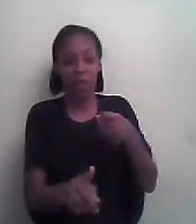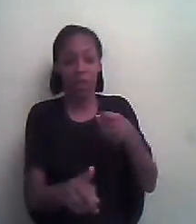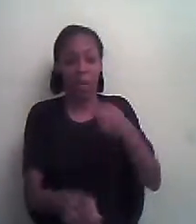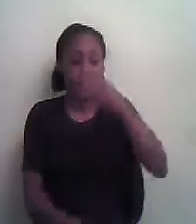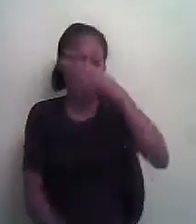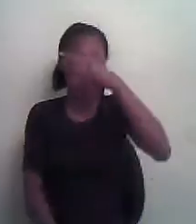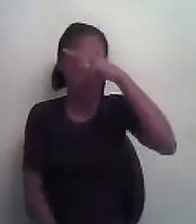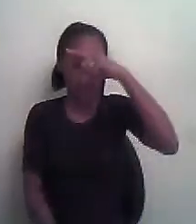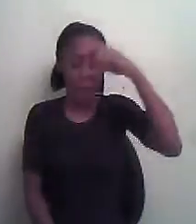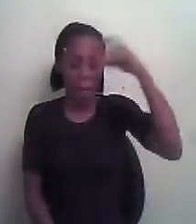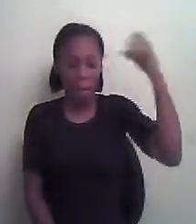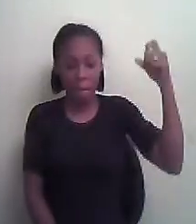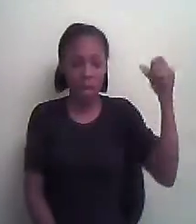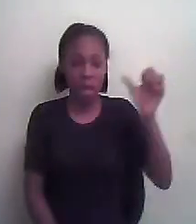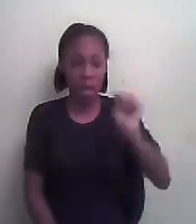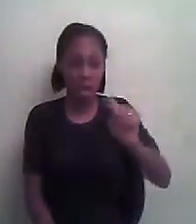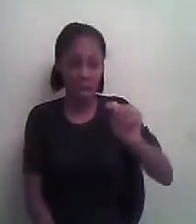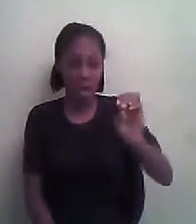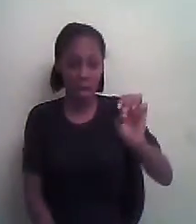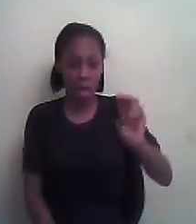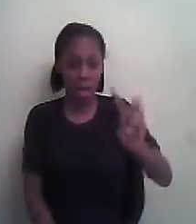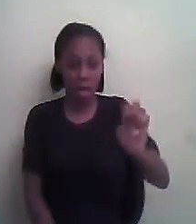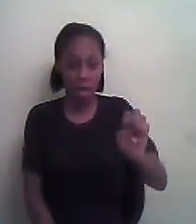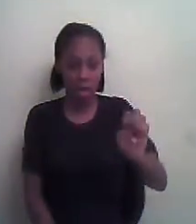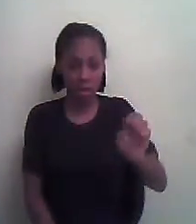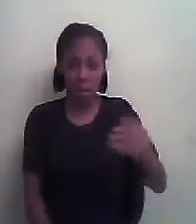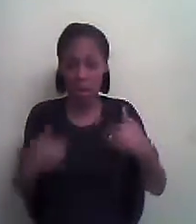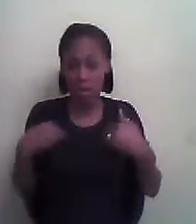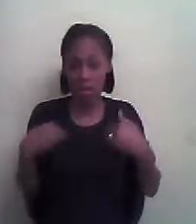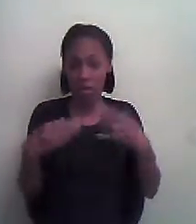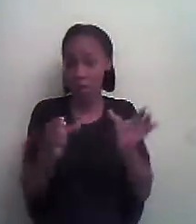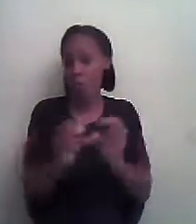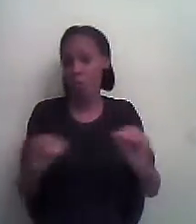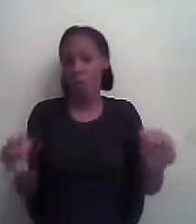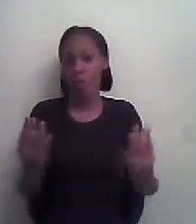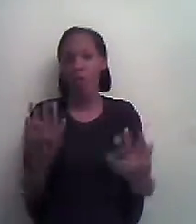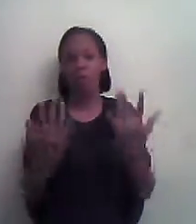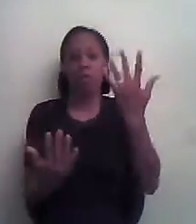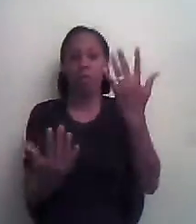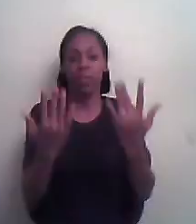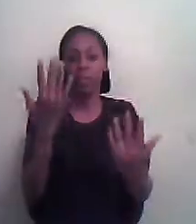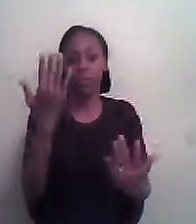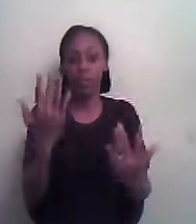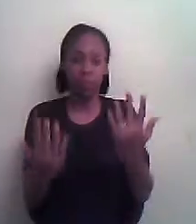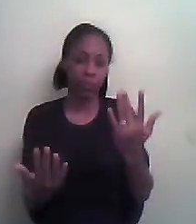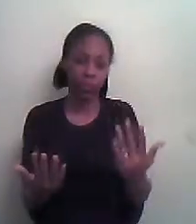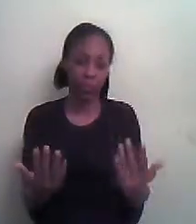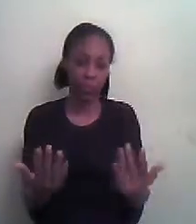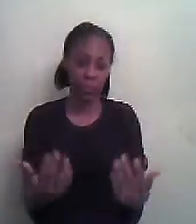This was kept gleaming all the time by my grandmother, who polished it regularly.